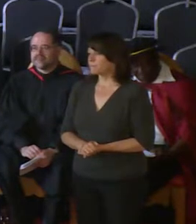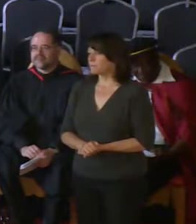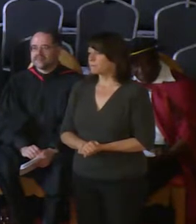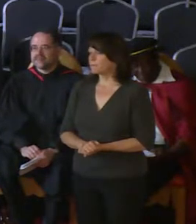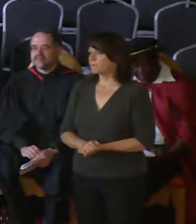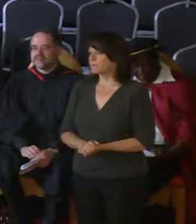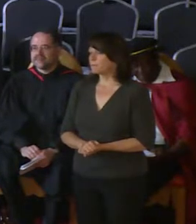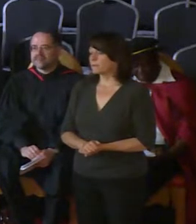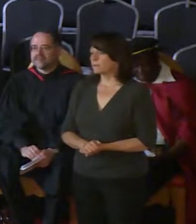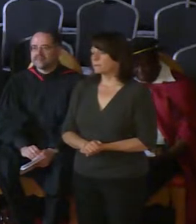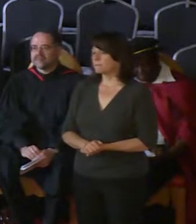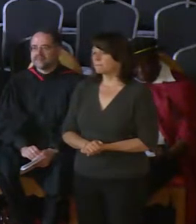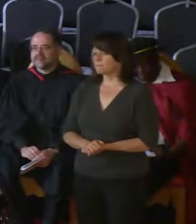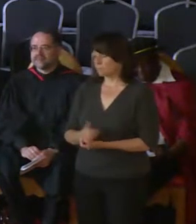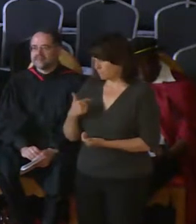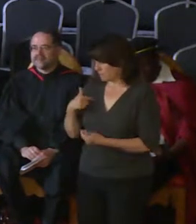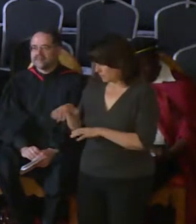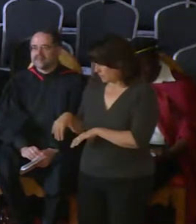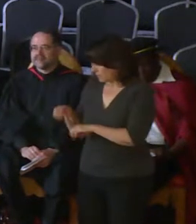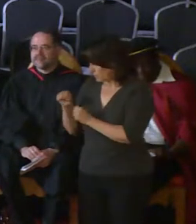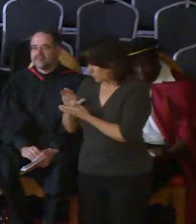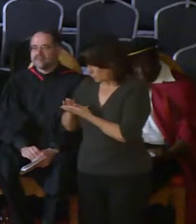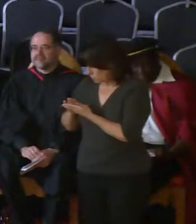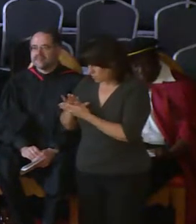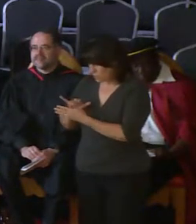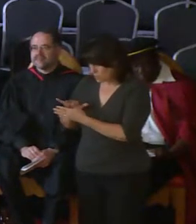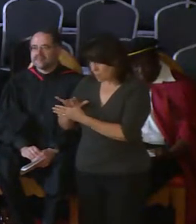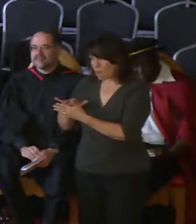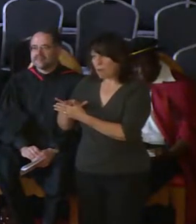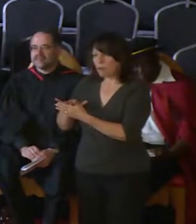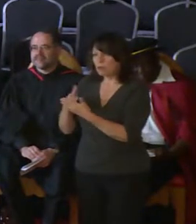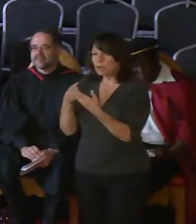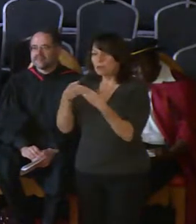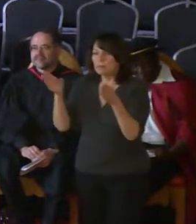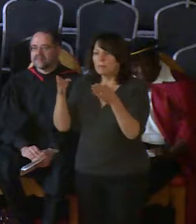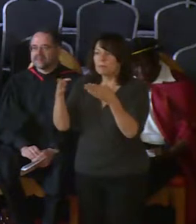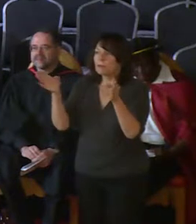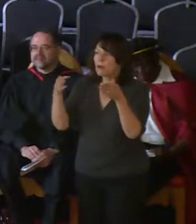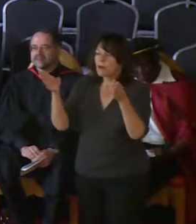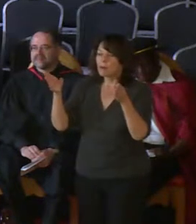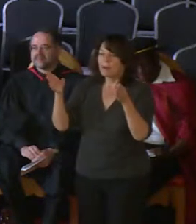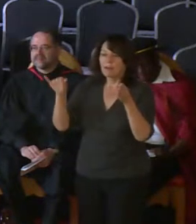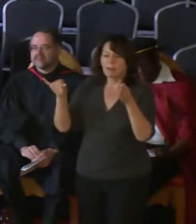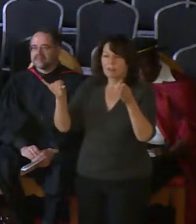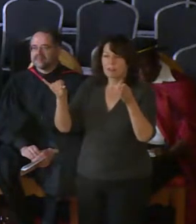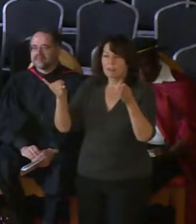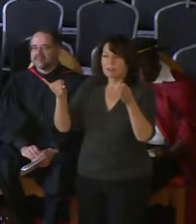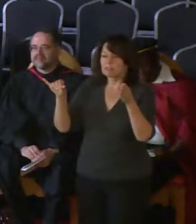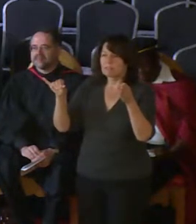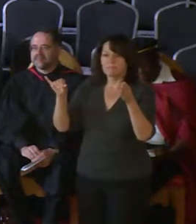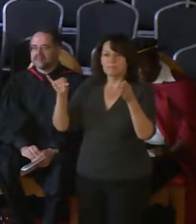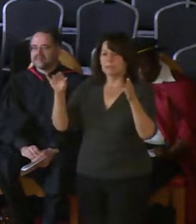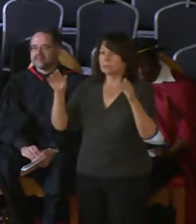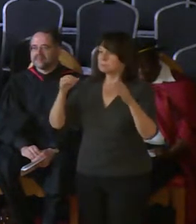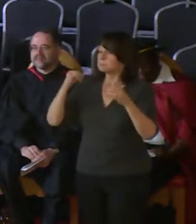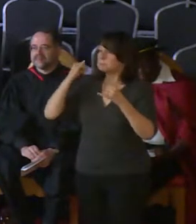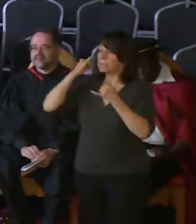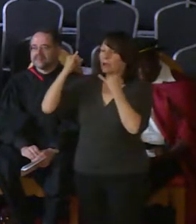My education opened up doors and offered windows on the world I could not have